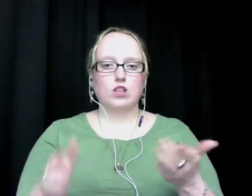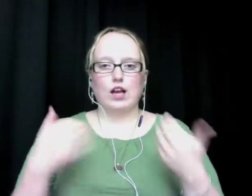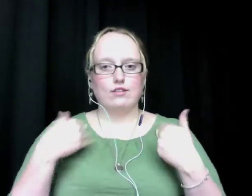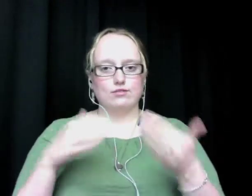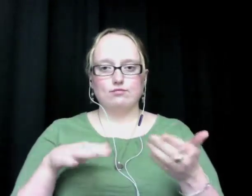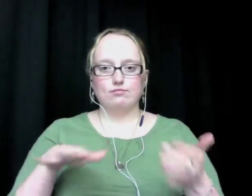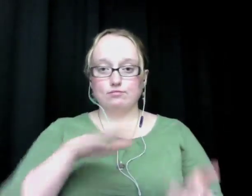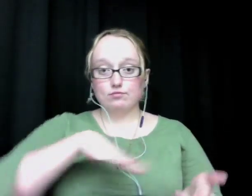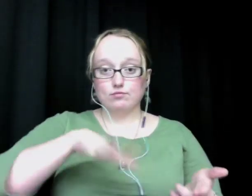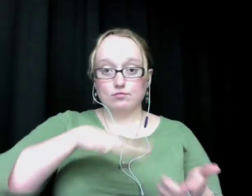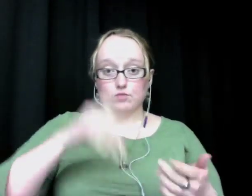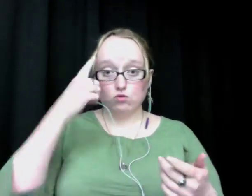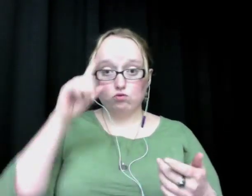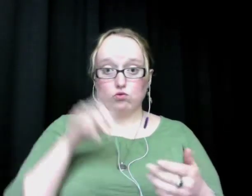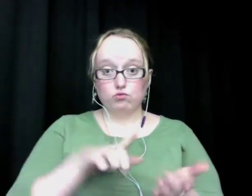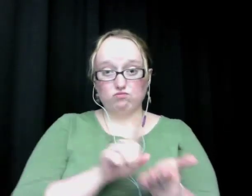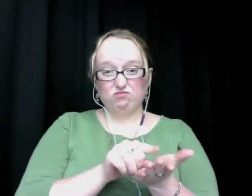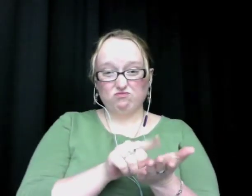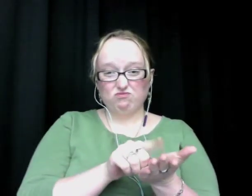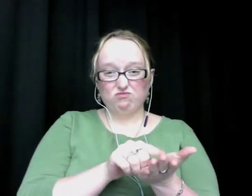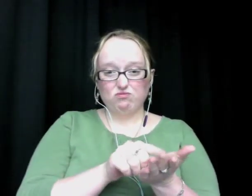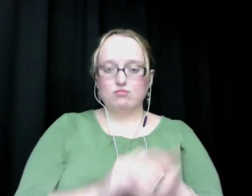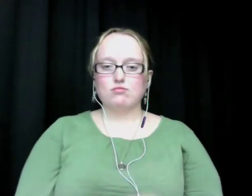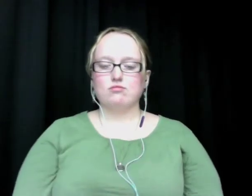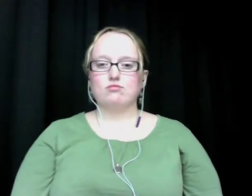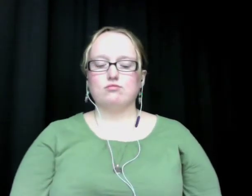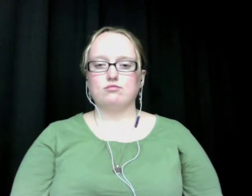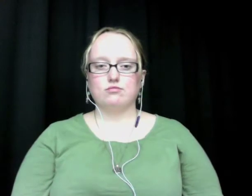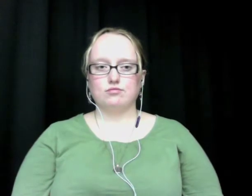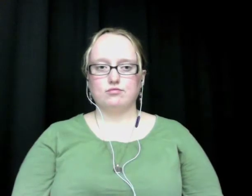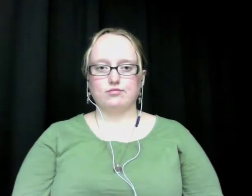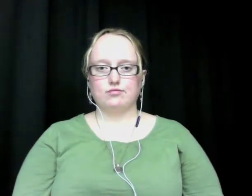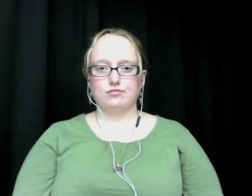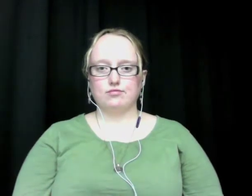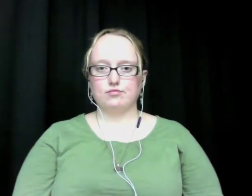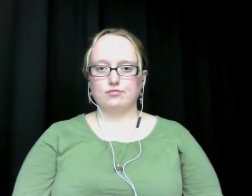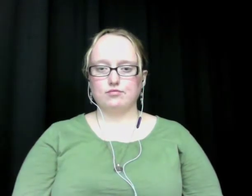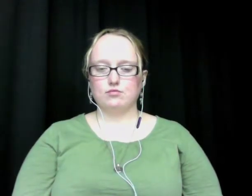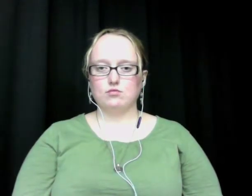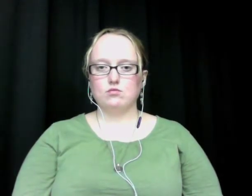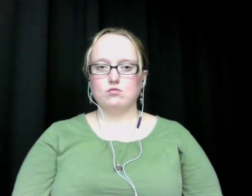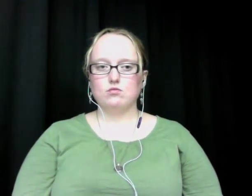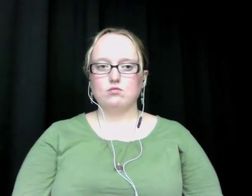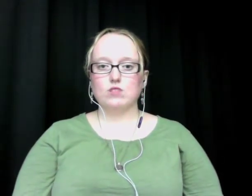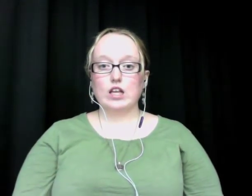Then this space is drawn up and saved for each advertiser.